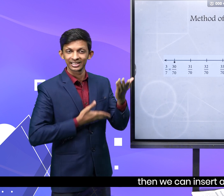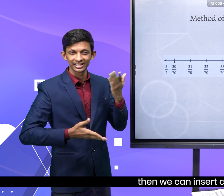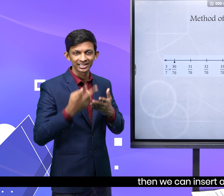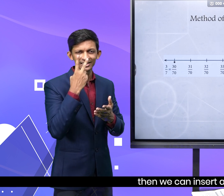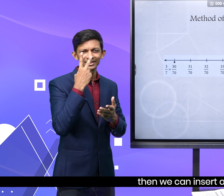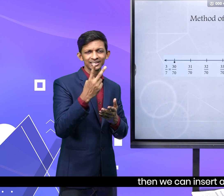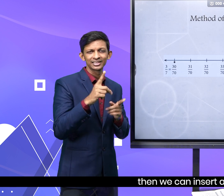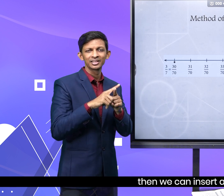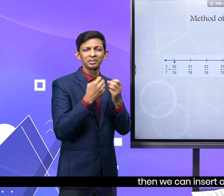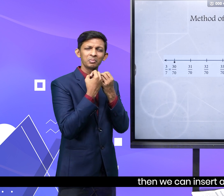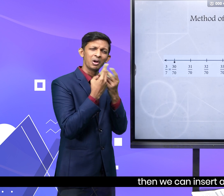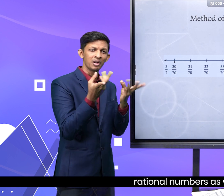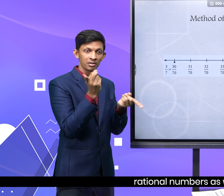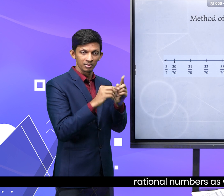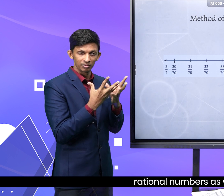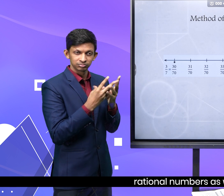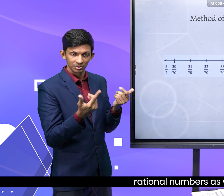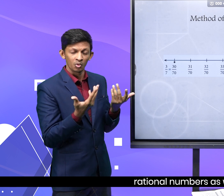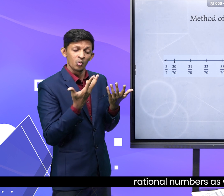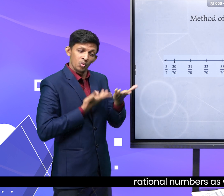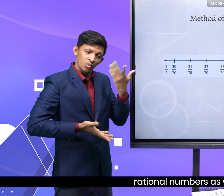Then we can insert as many rational numbers as we want.